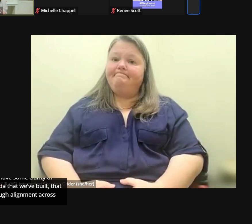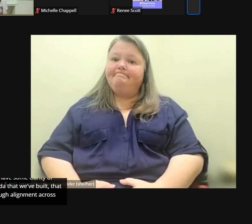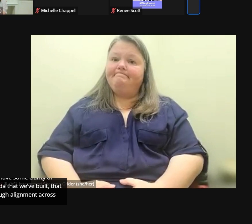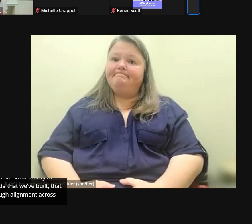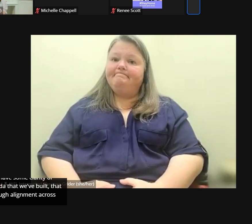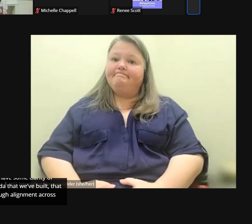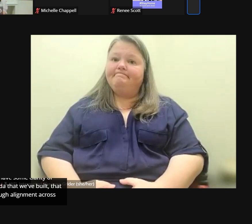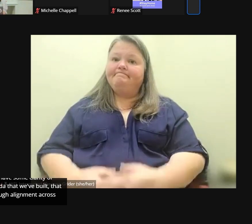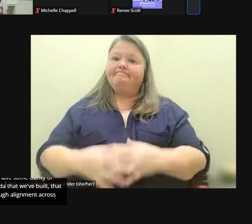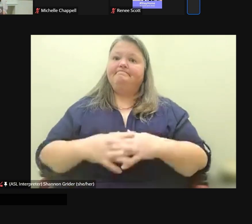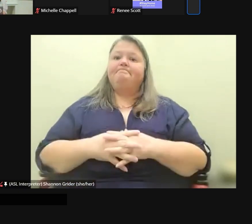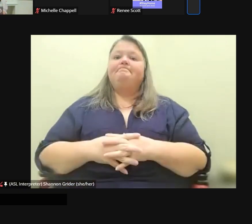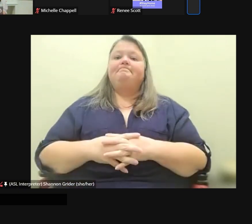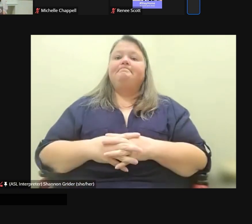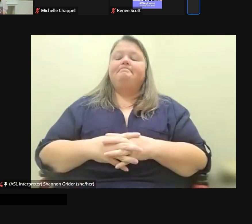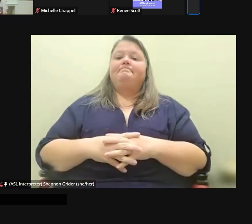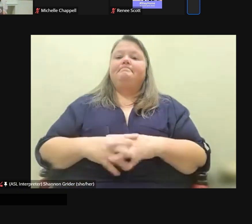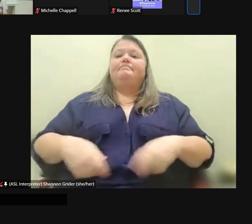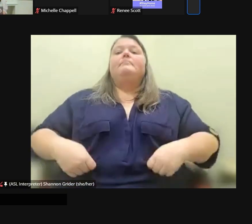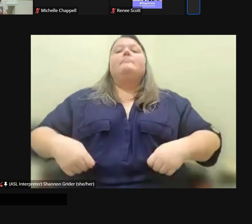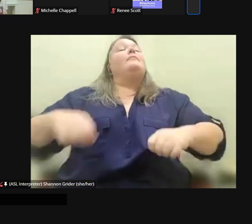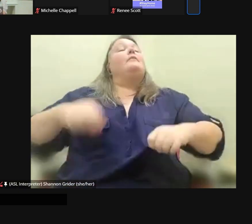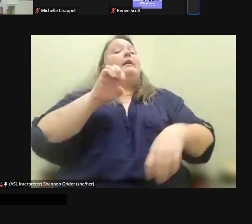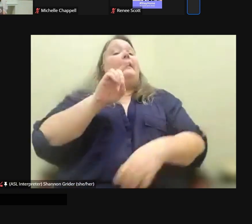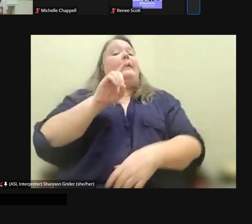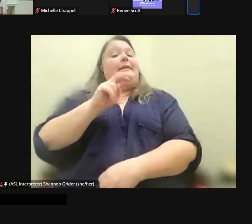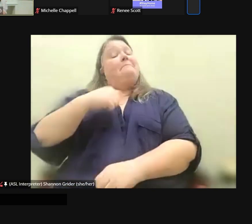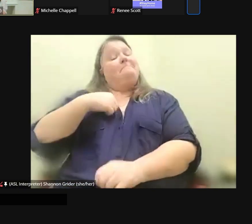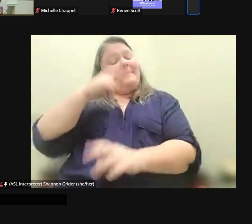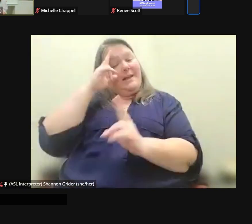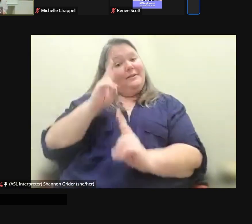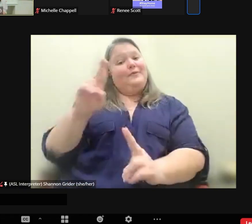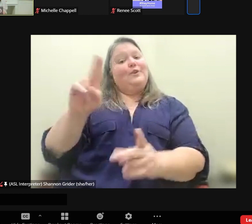I would defer to our chair.